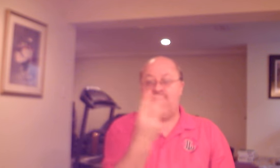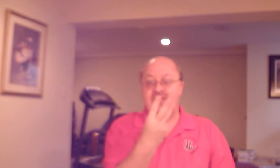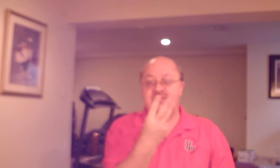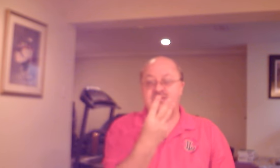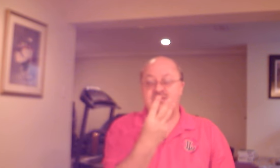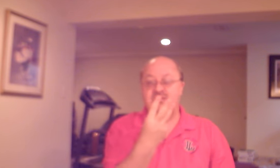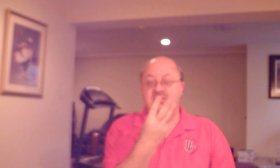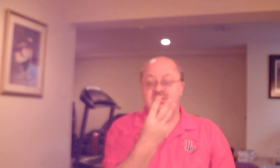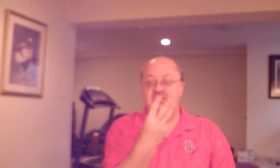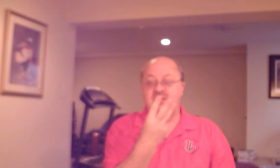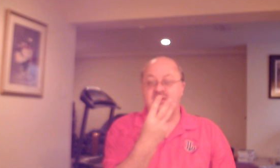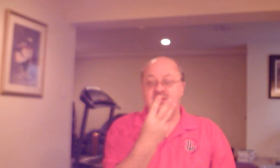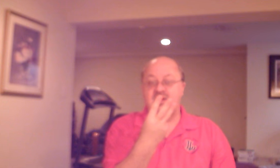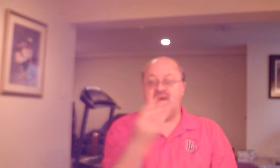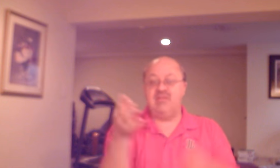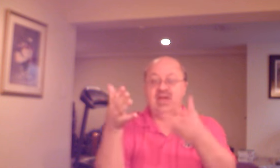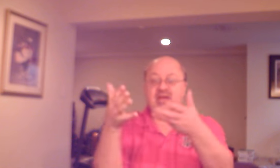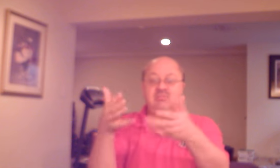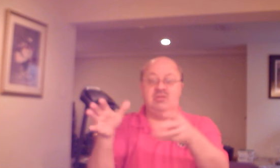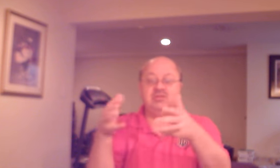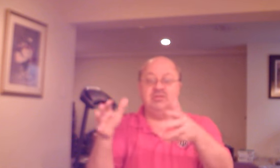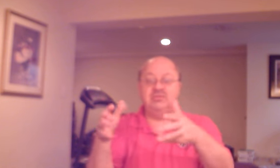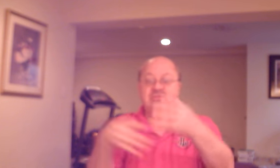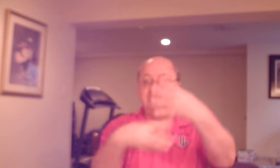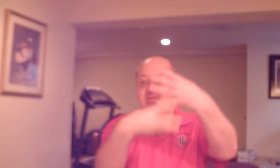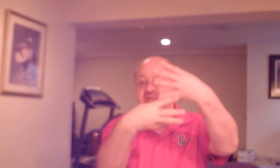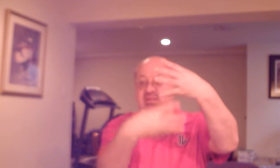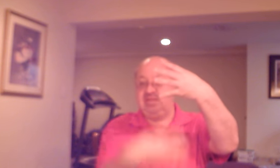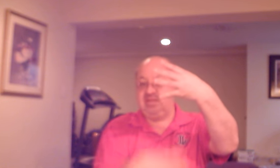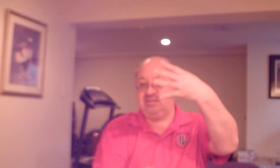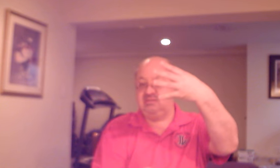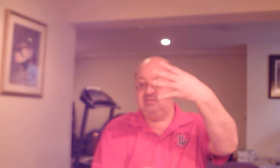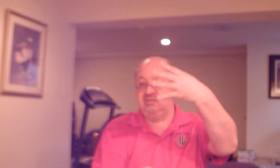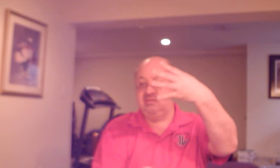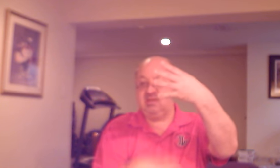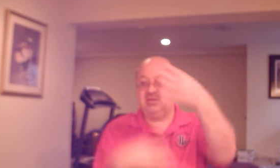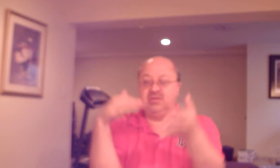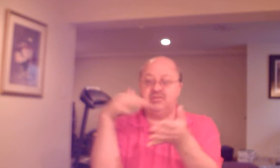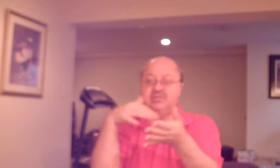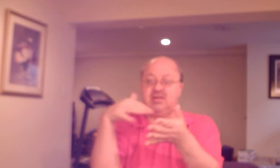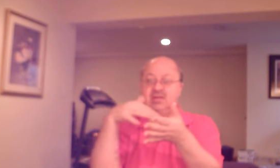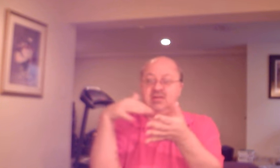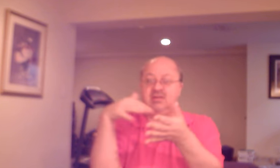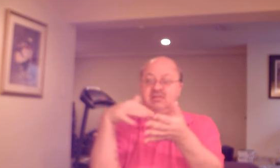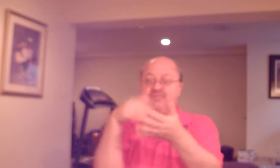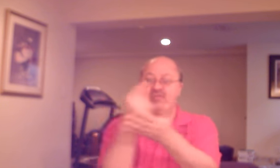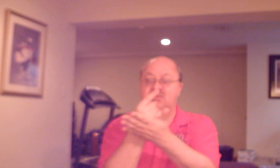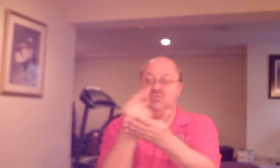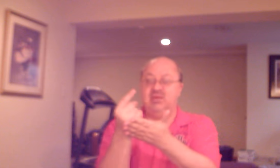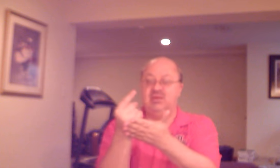west, and that concludes the list that you need to study for this week.